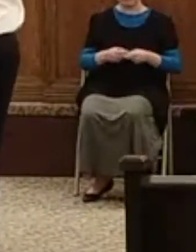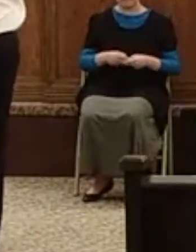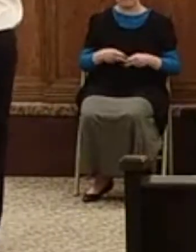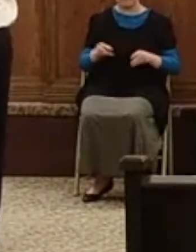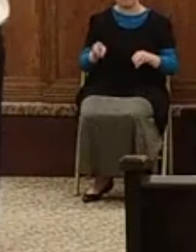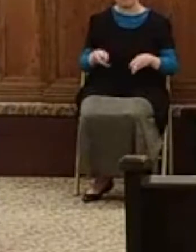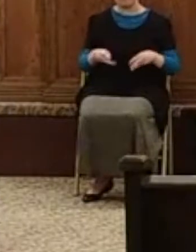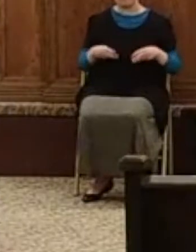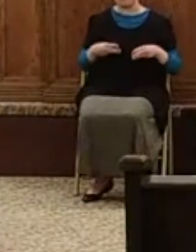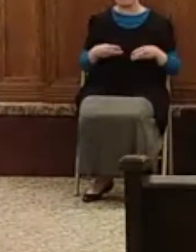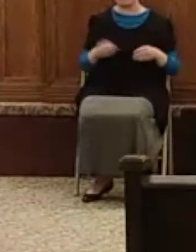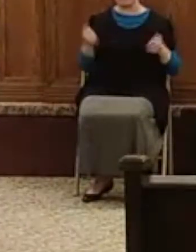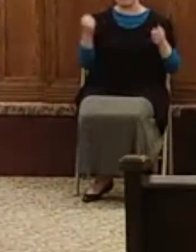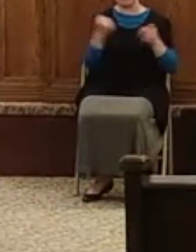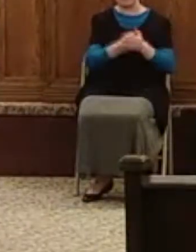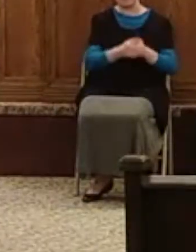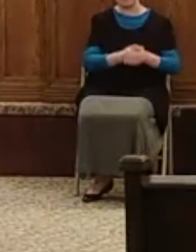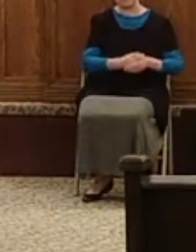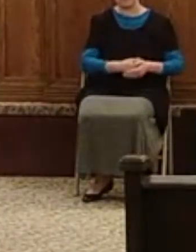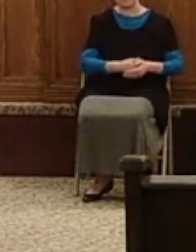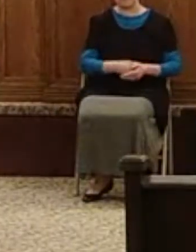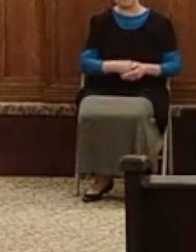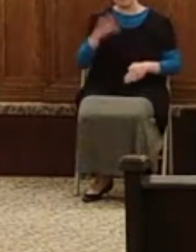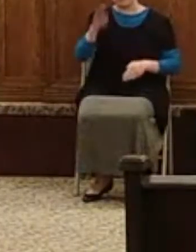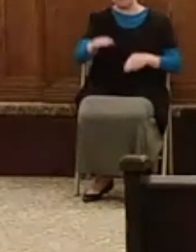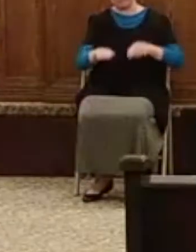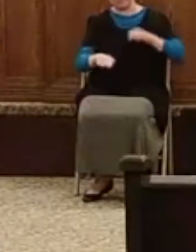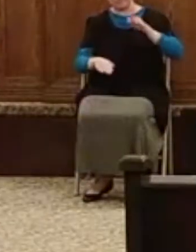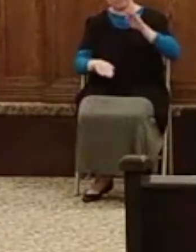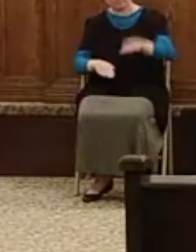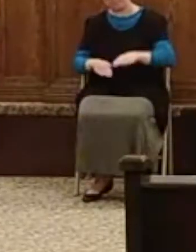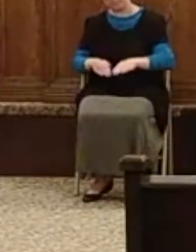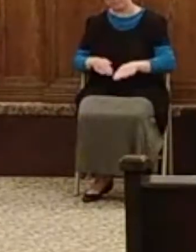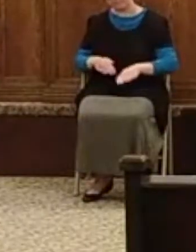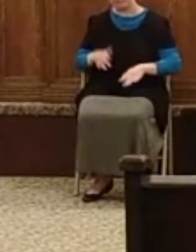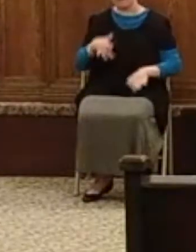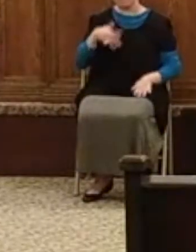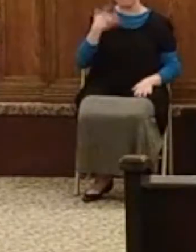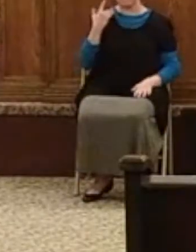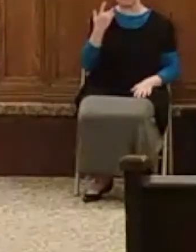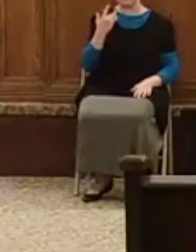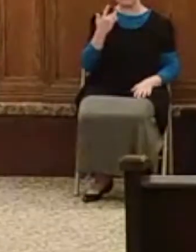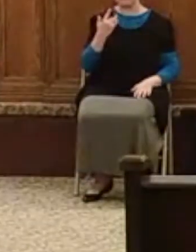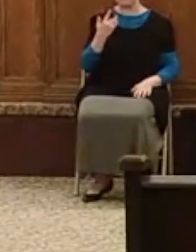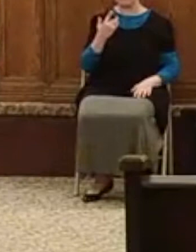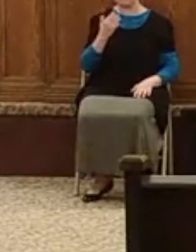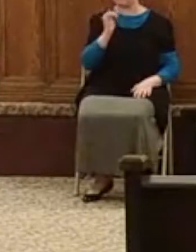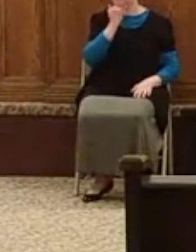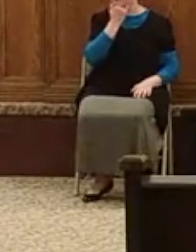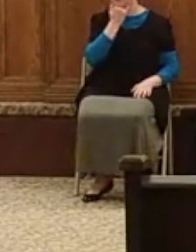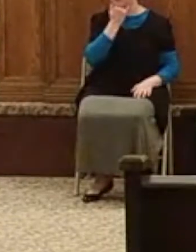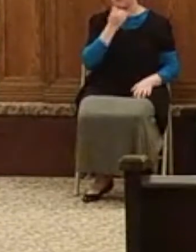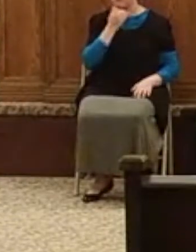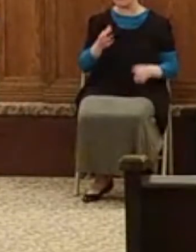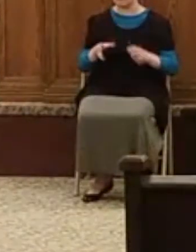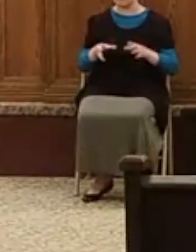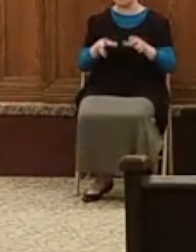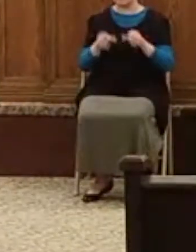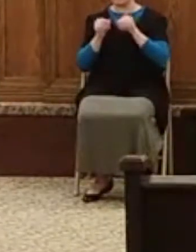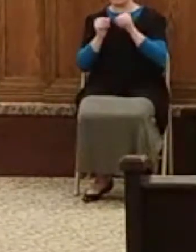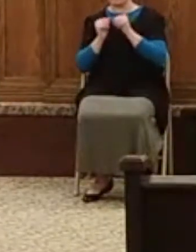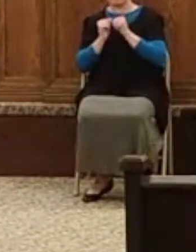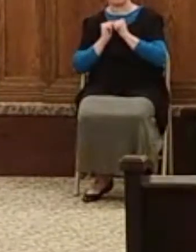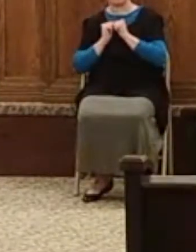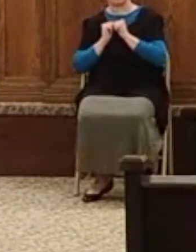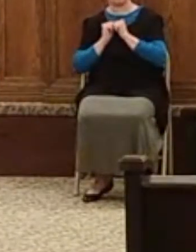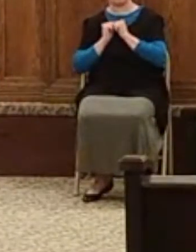That's right. But after a while, you get beat up and you get stepped on and you get what you feel to be mistreated. Oh, yeah. You want to withdraw